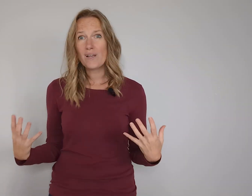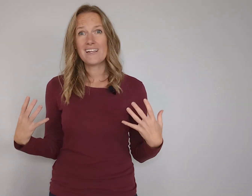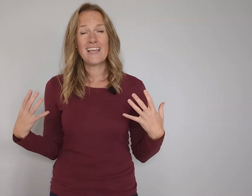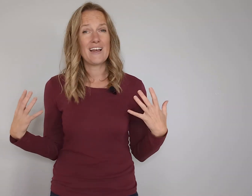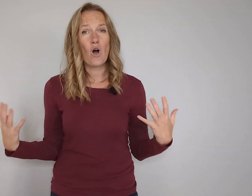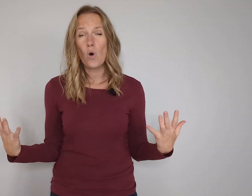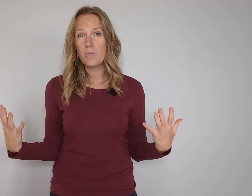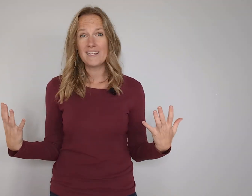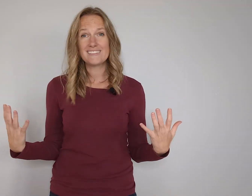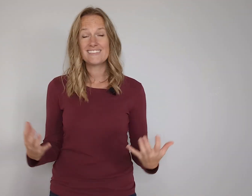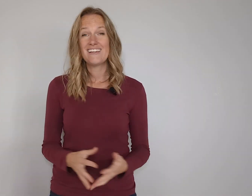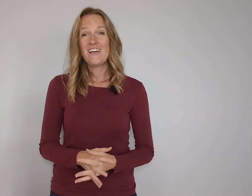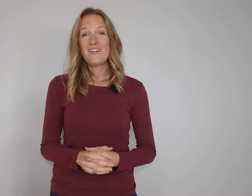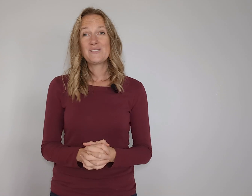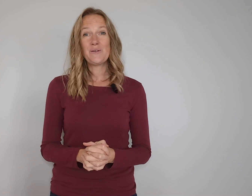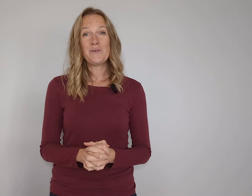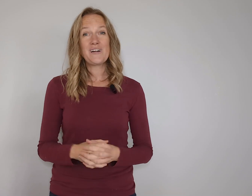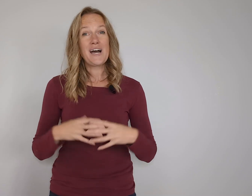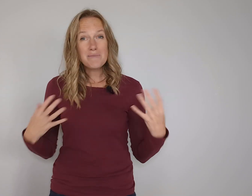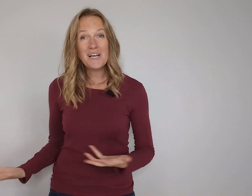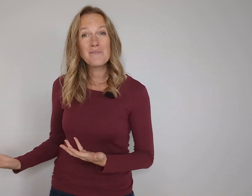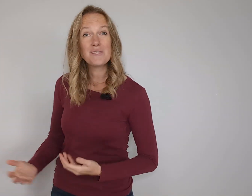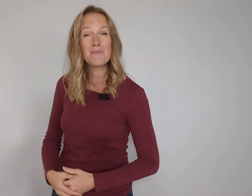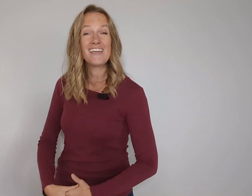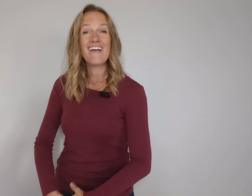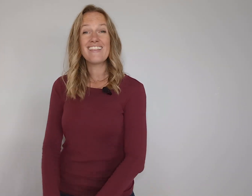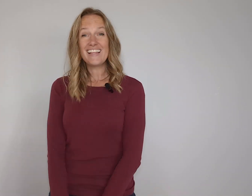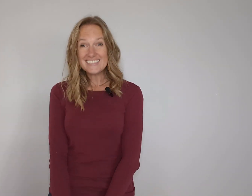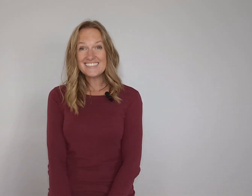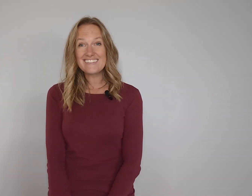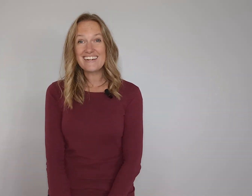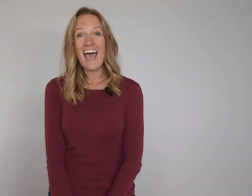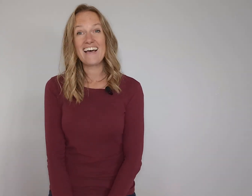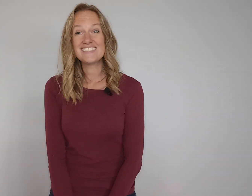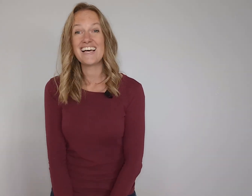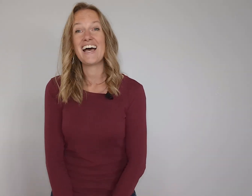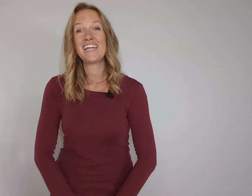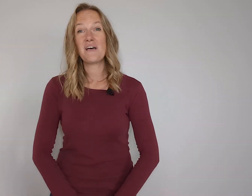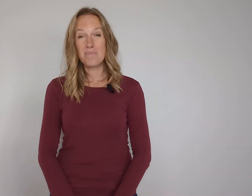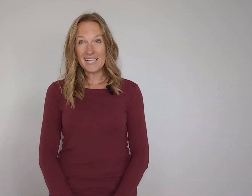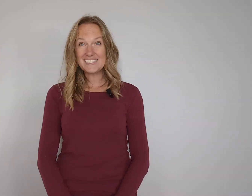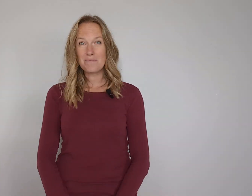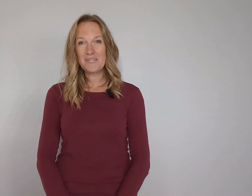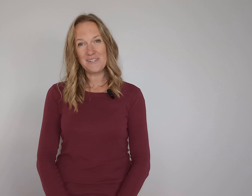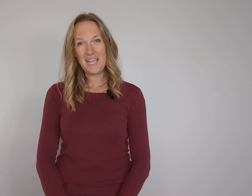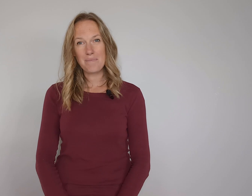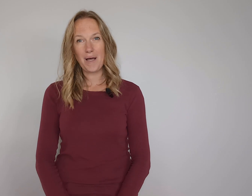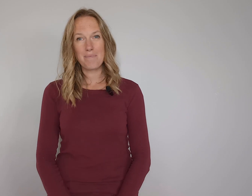broken and hopeless. So come along with me. Let's learn how to sign Blessed Be Your Name by